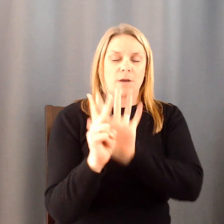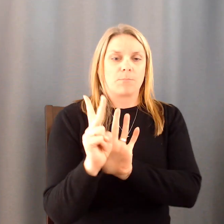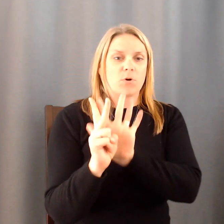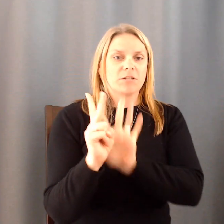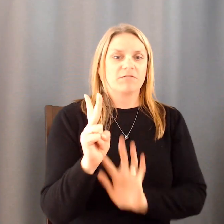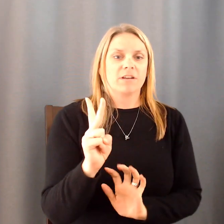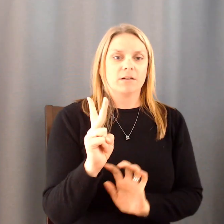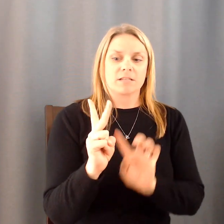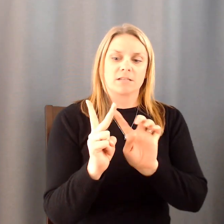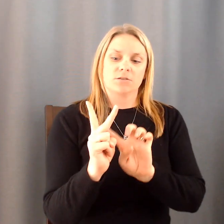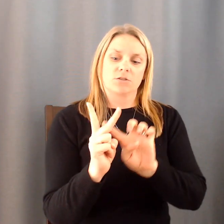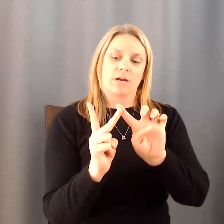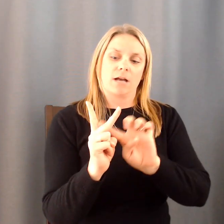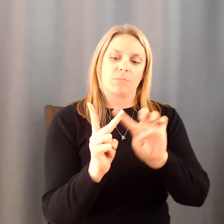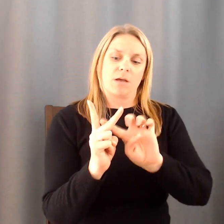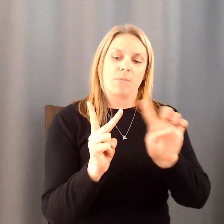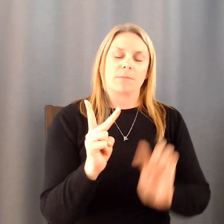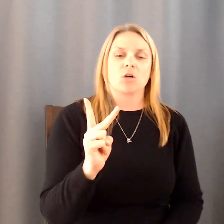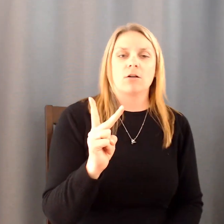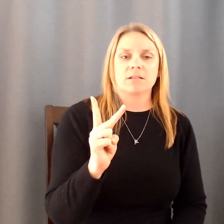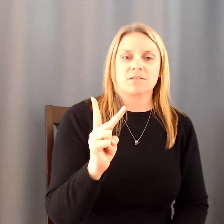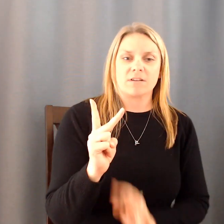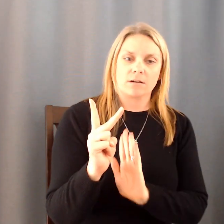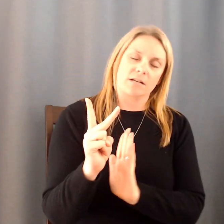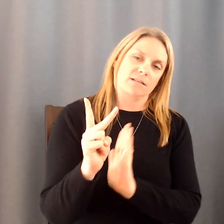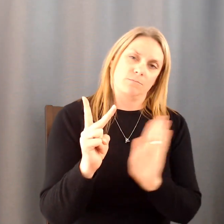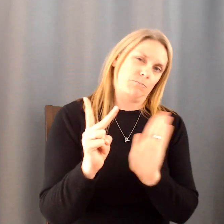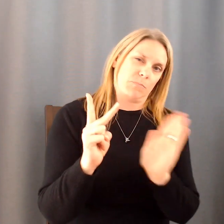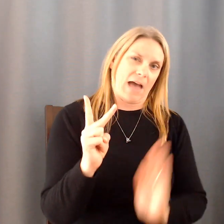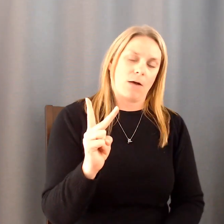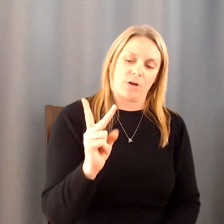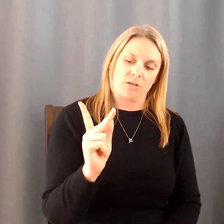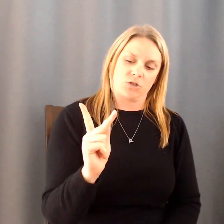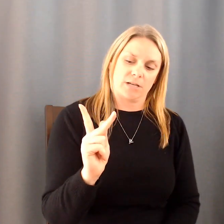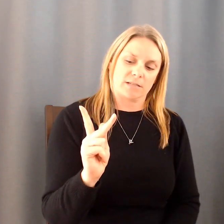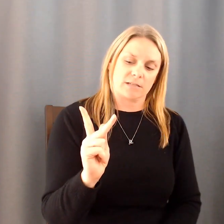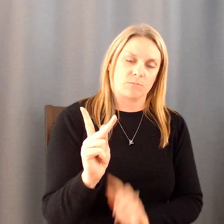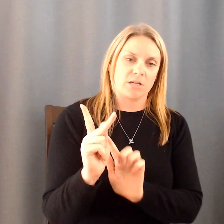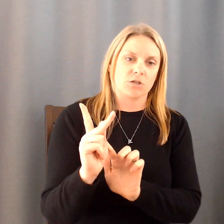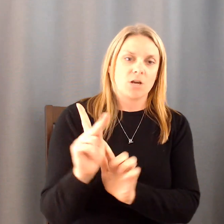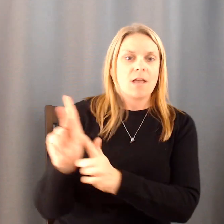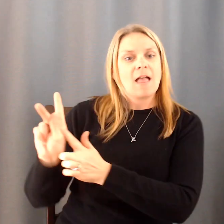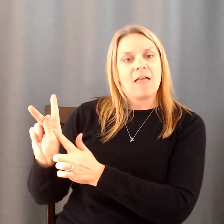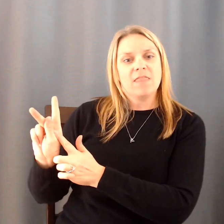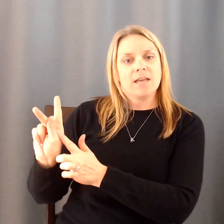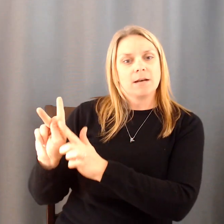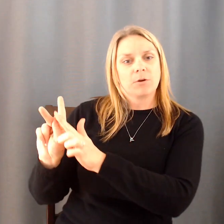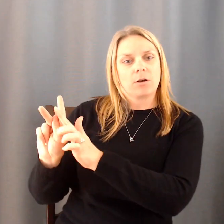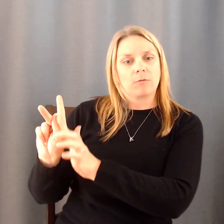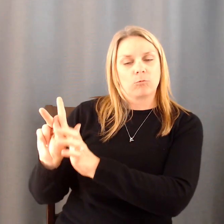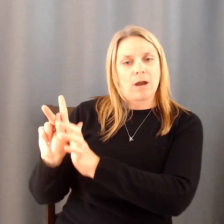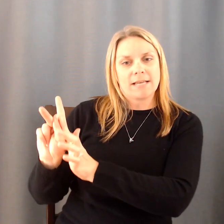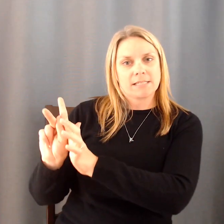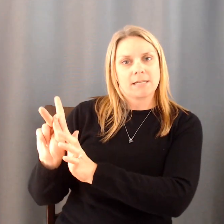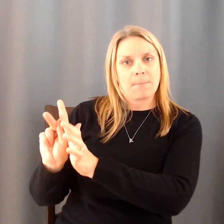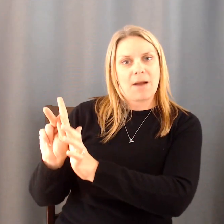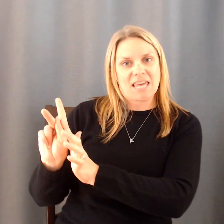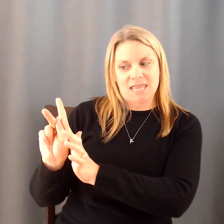pointer finger is still straight up, and my tallest finger is that way just a smidge. And then I'm going to rest my